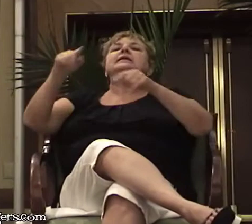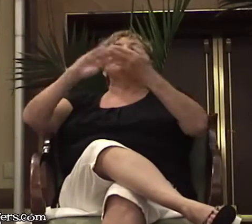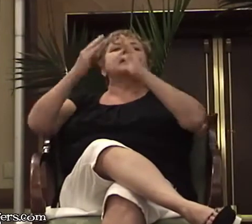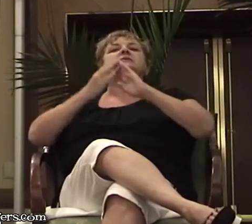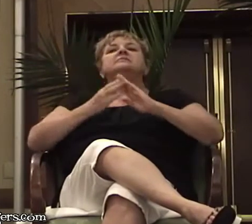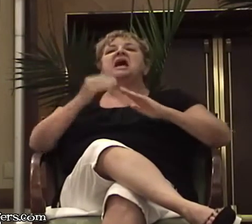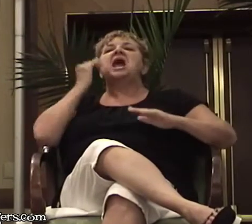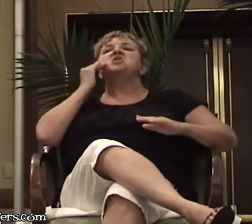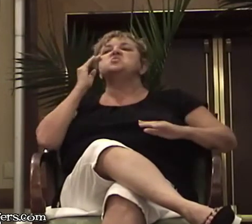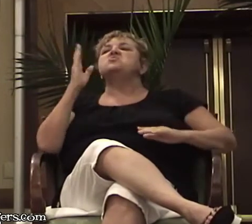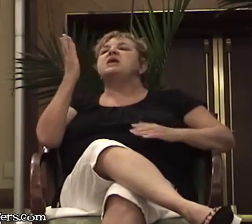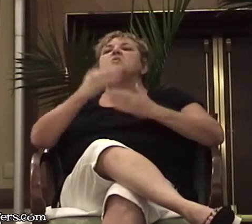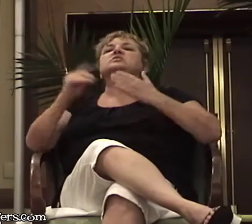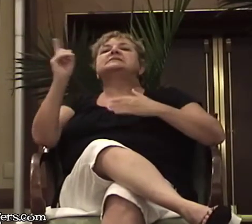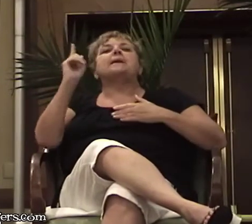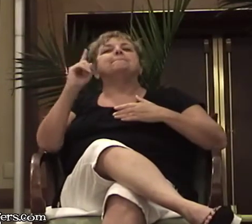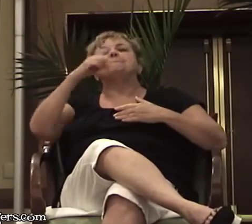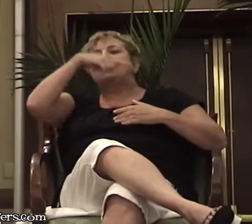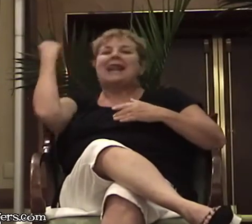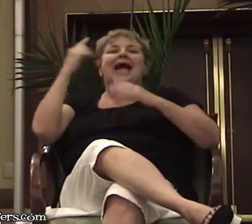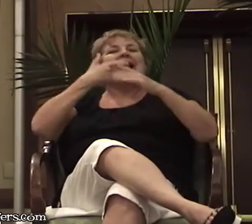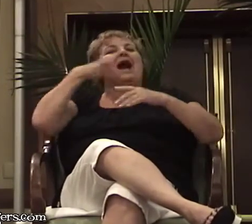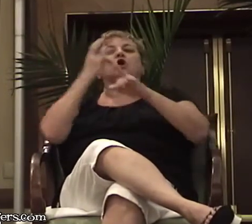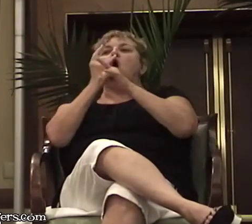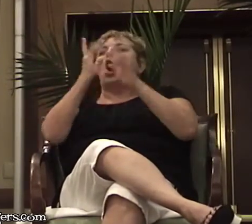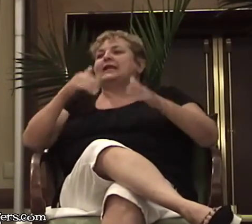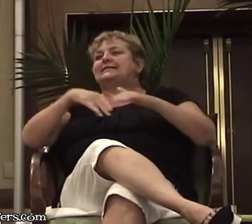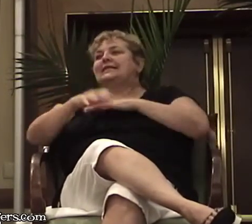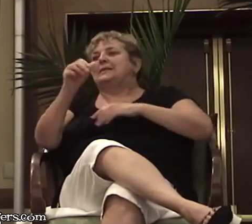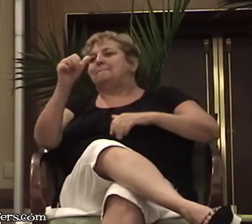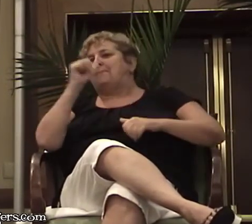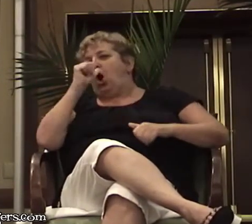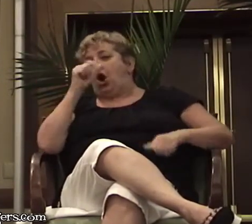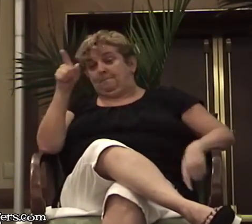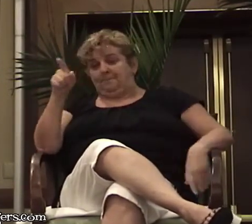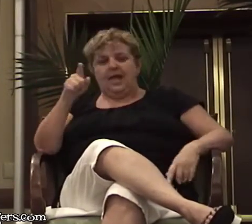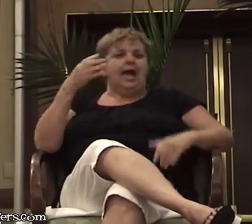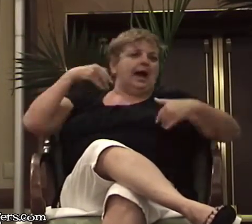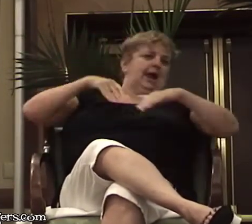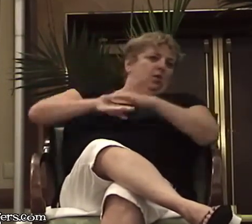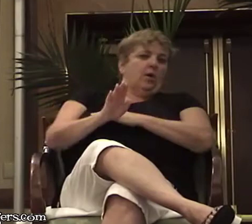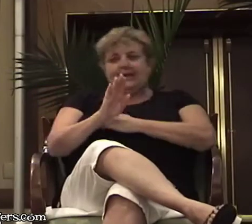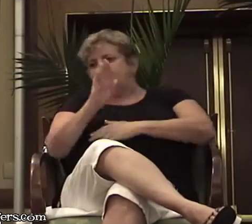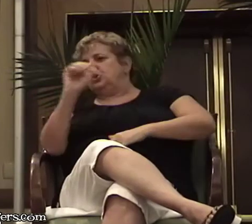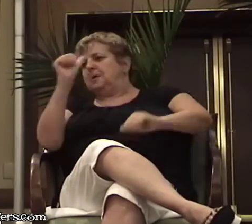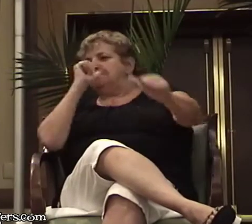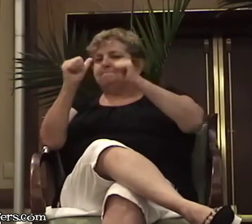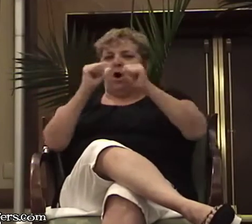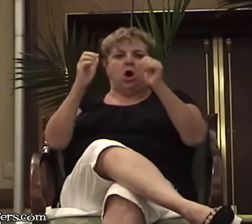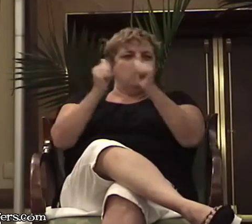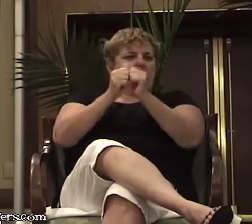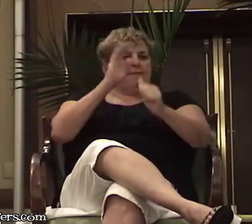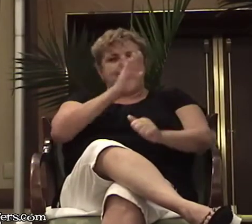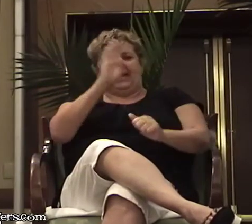bar. And I walked in there with my big book with every resolve in me to help somebody